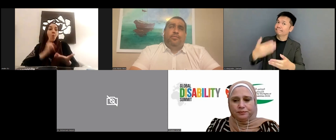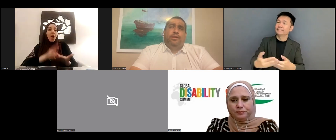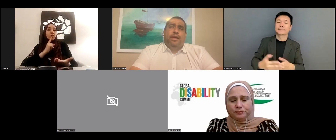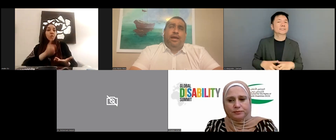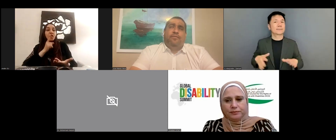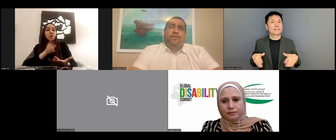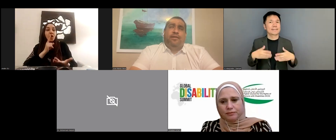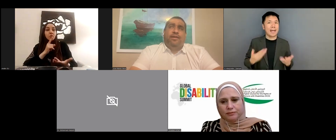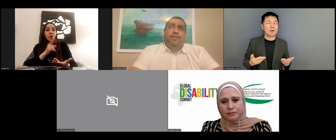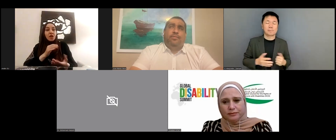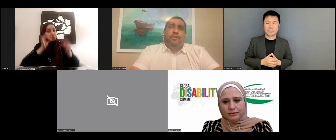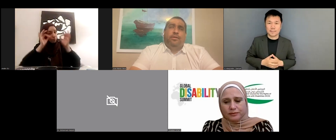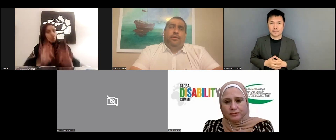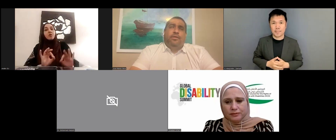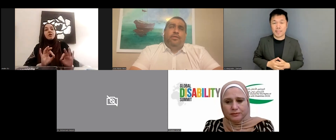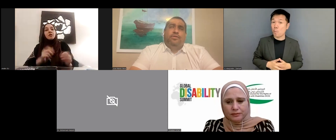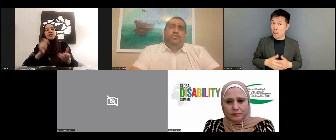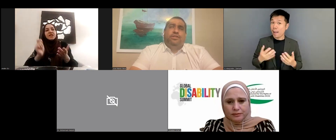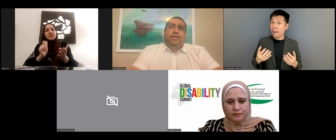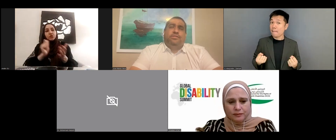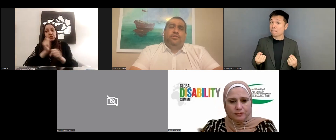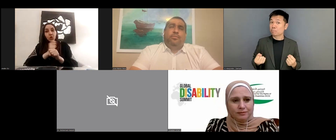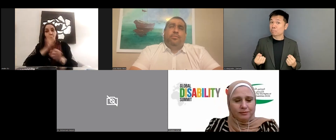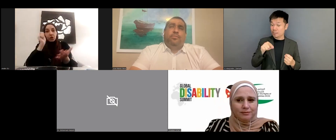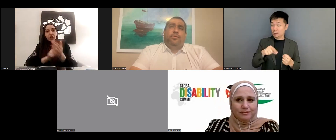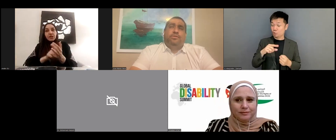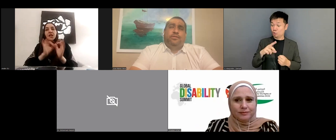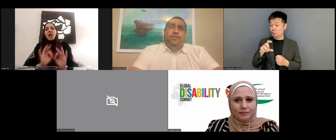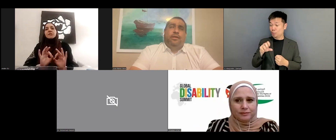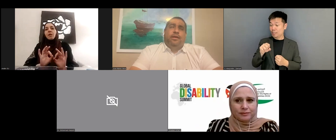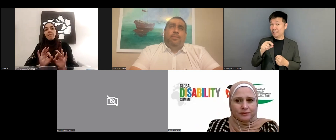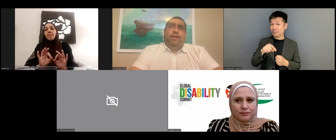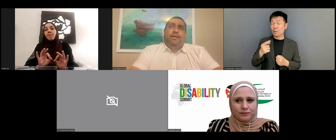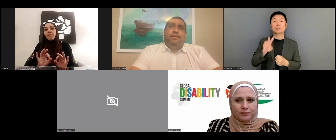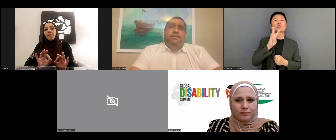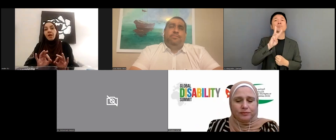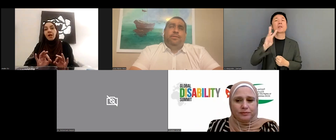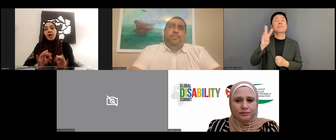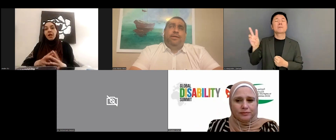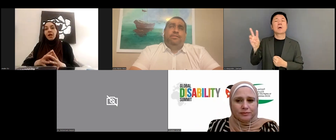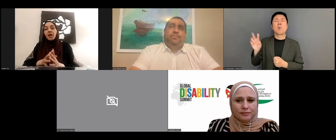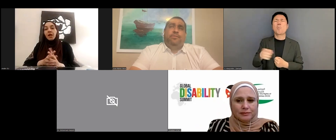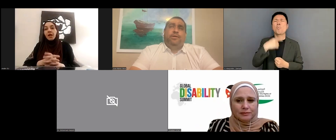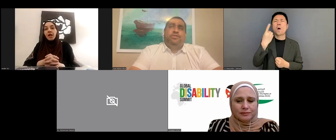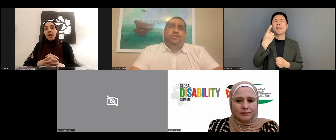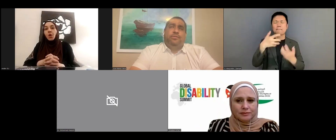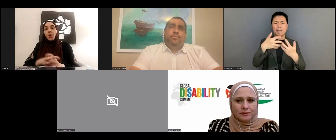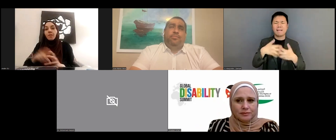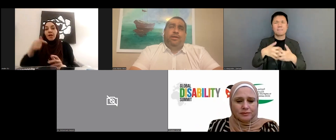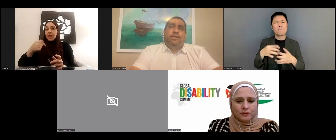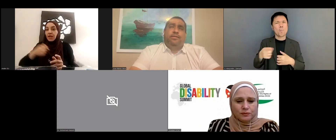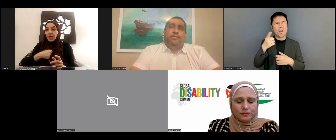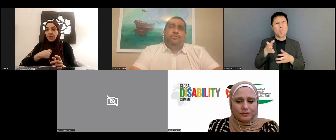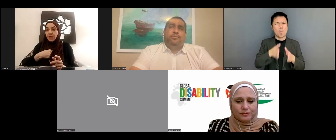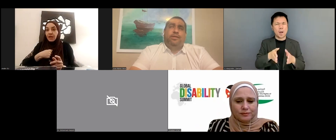we already have available through the GDS commitment portal, a mechanism in which